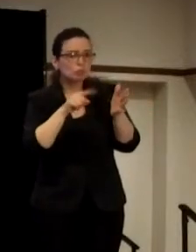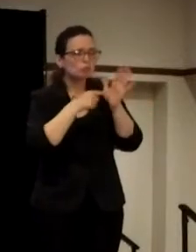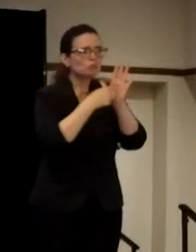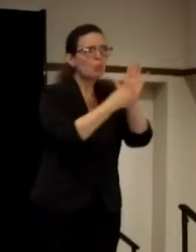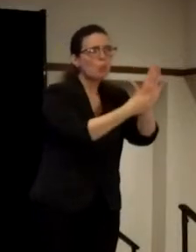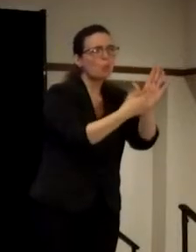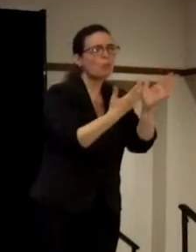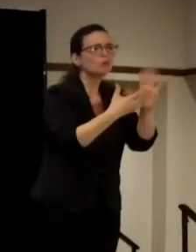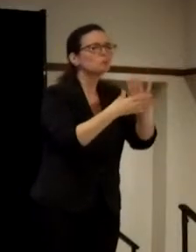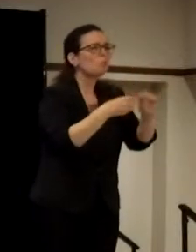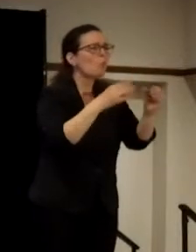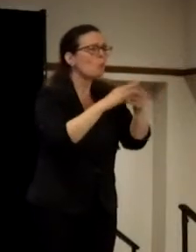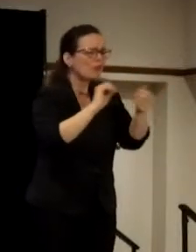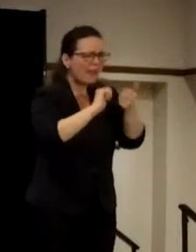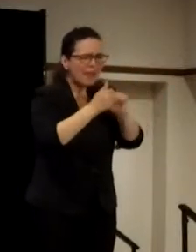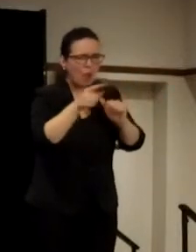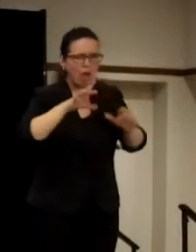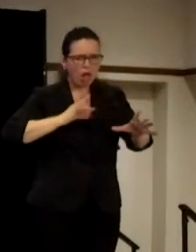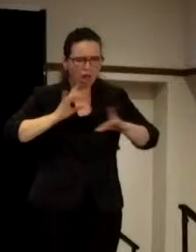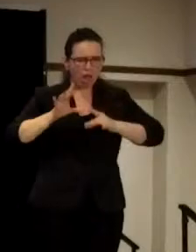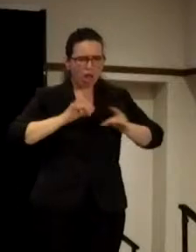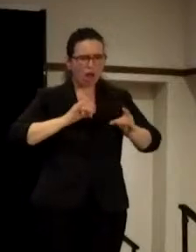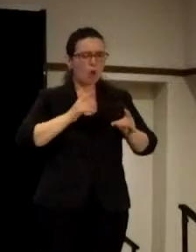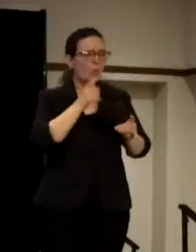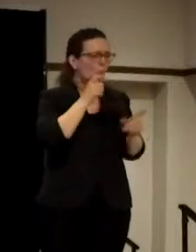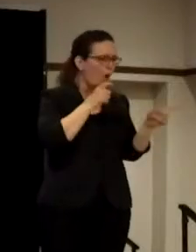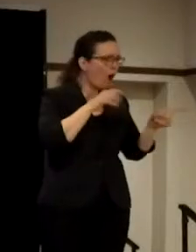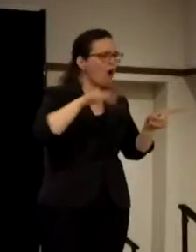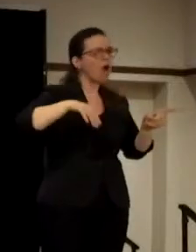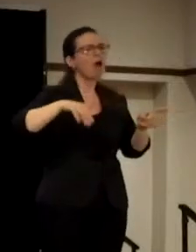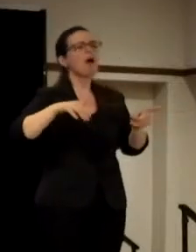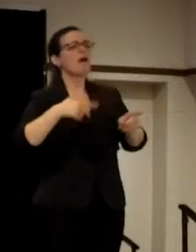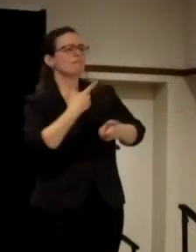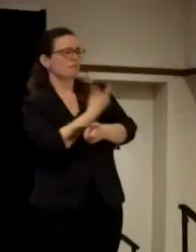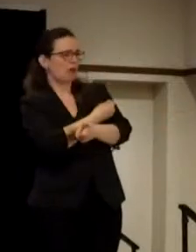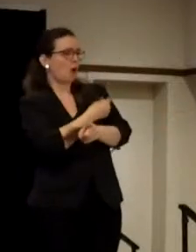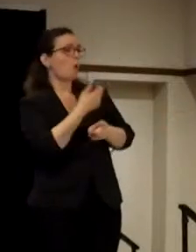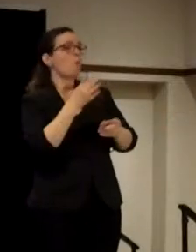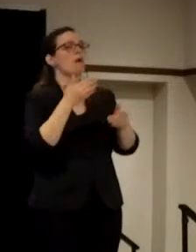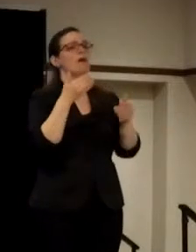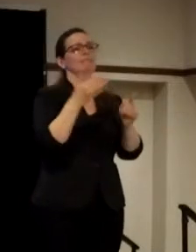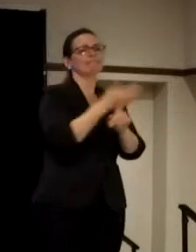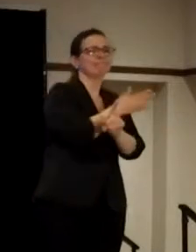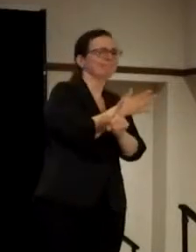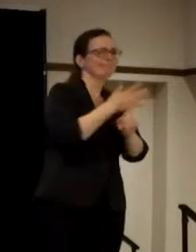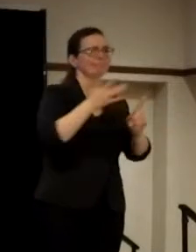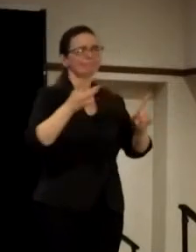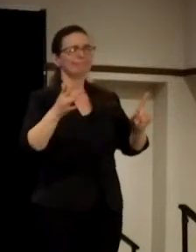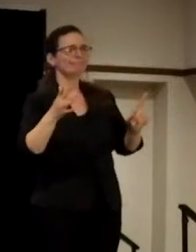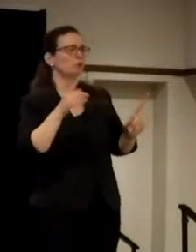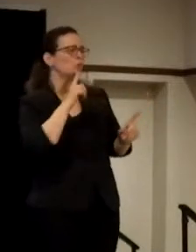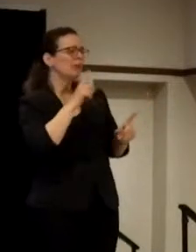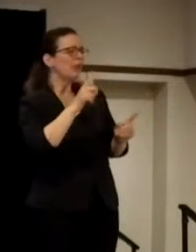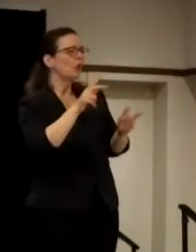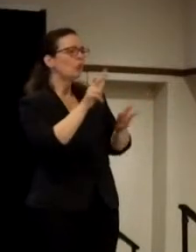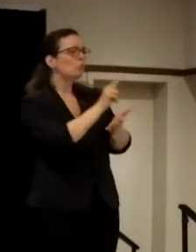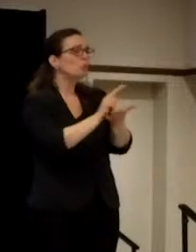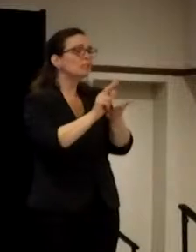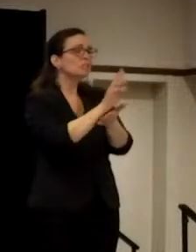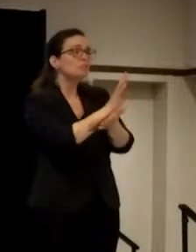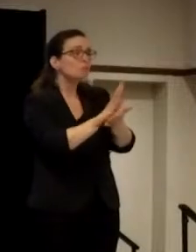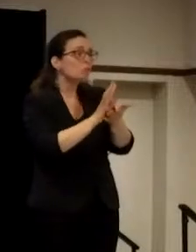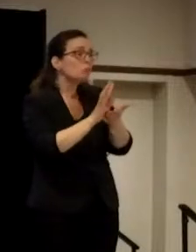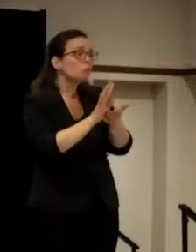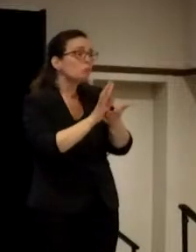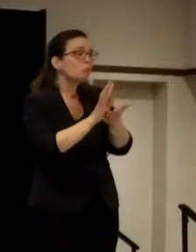vaccinating these same groups that we couldn't vaccinate before. So we think 4 weeks from now that we'll be in a really good